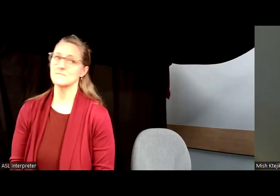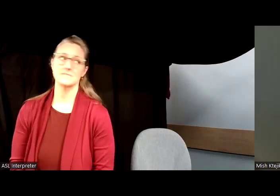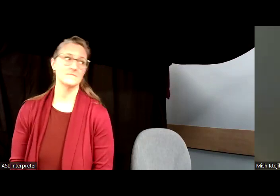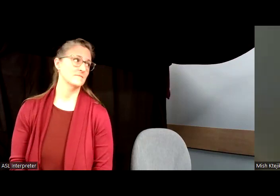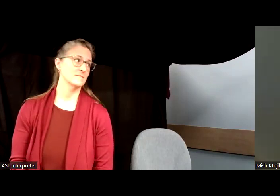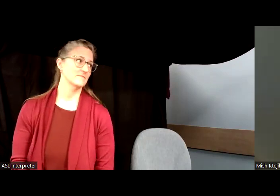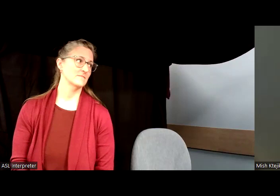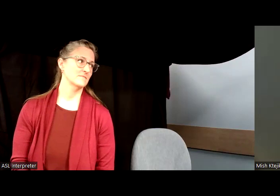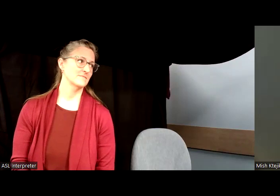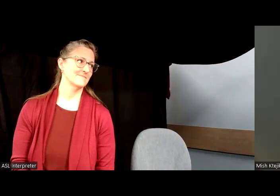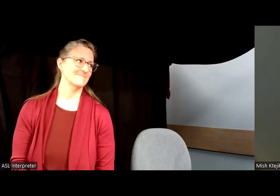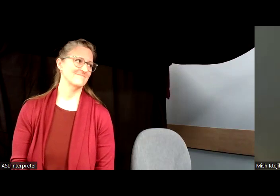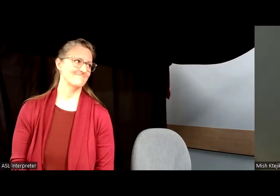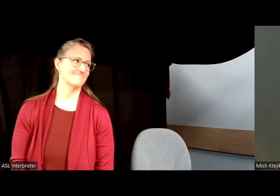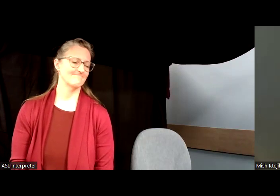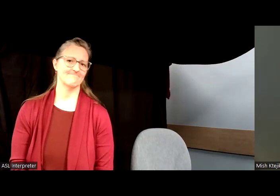chair talking, it's very difficult to hear.